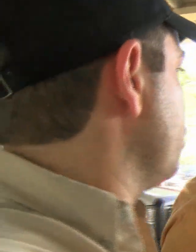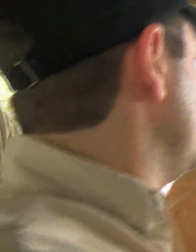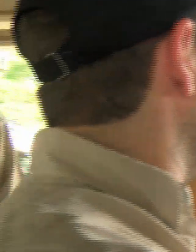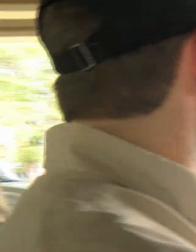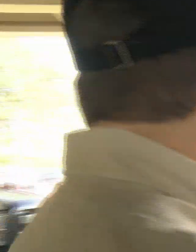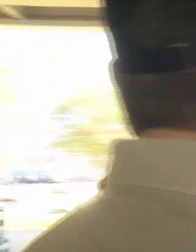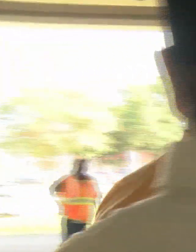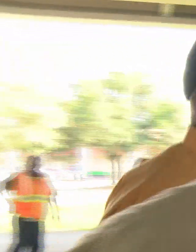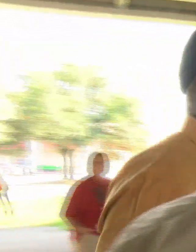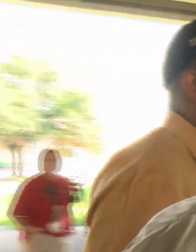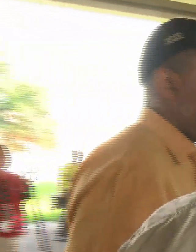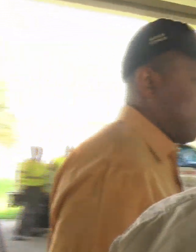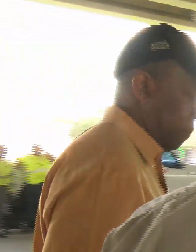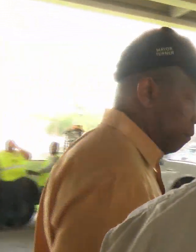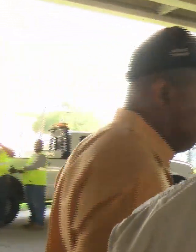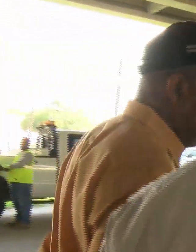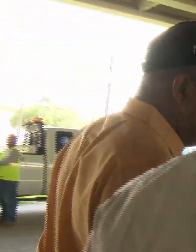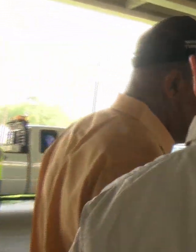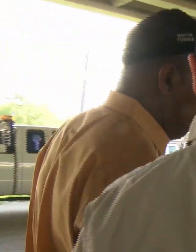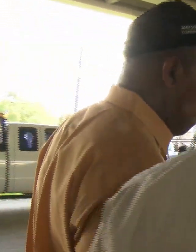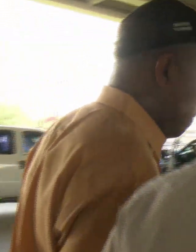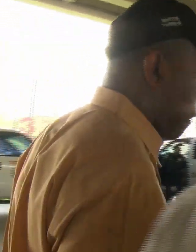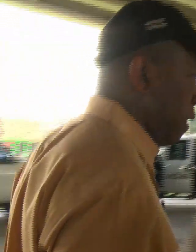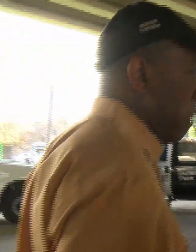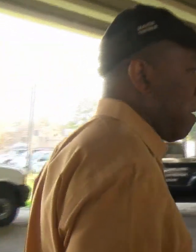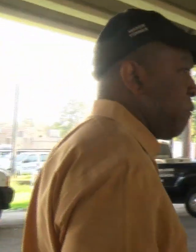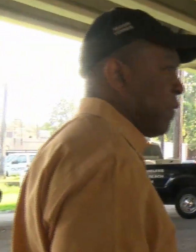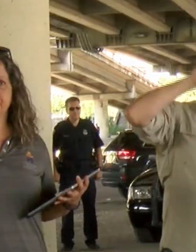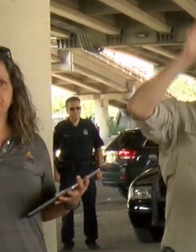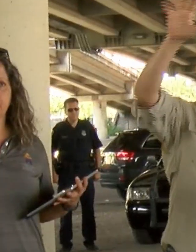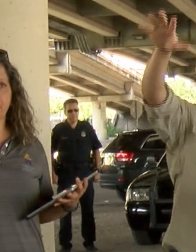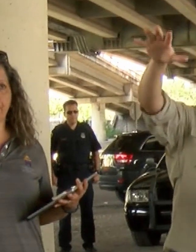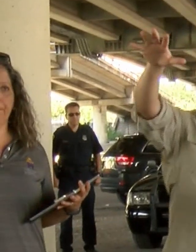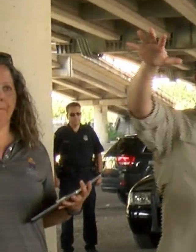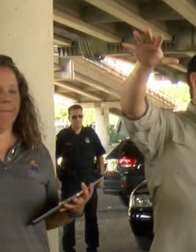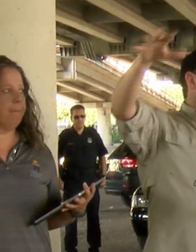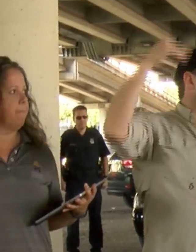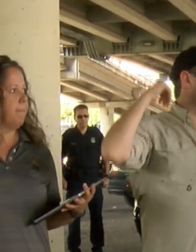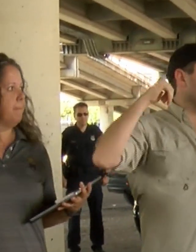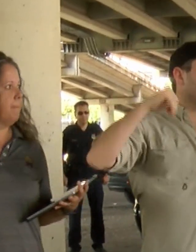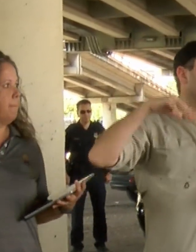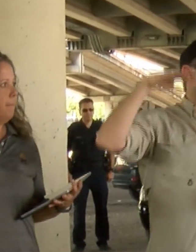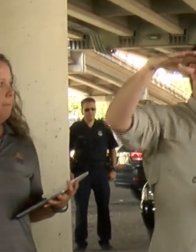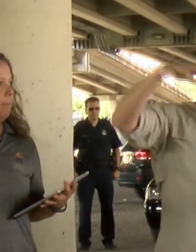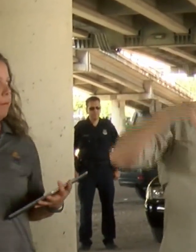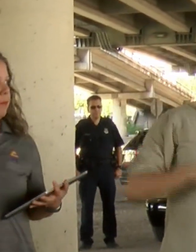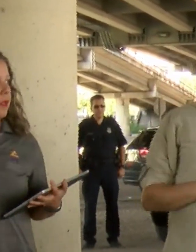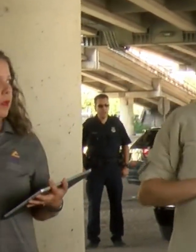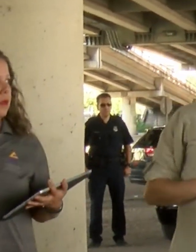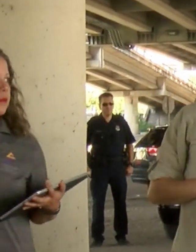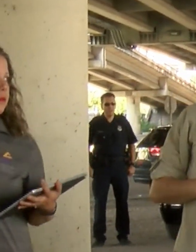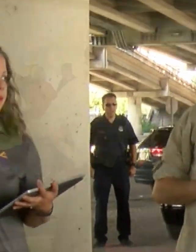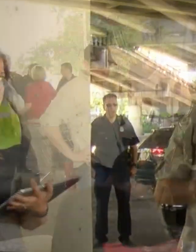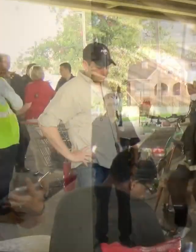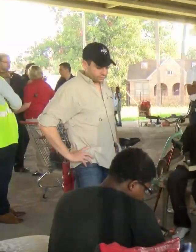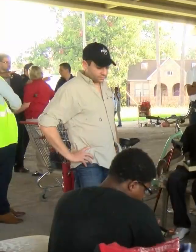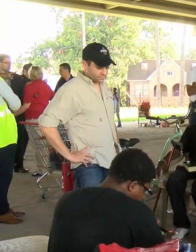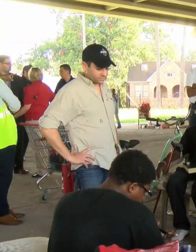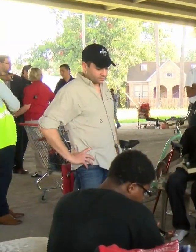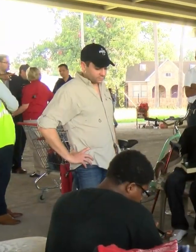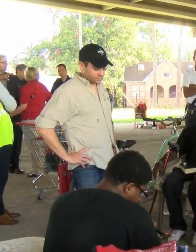for assisting people who are homeless. And I do want to acknowledge and give him the